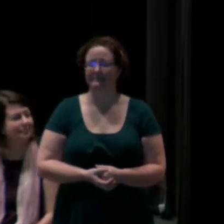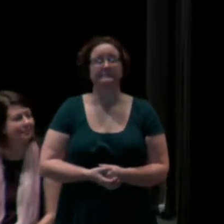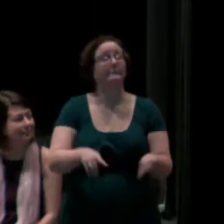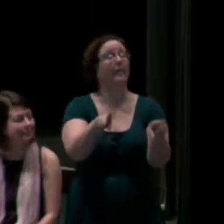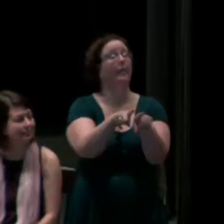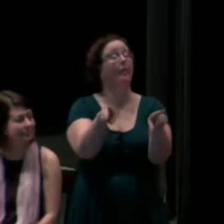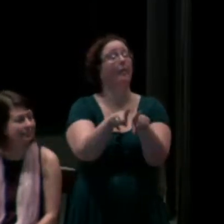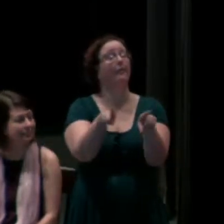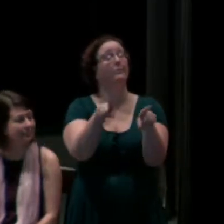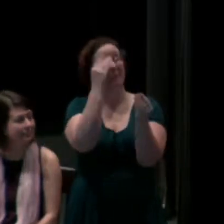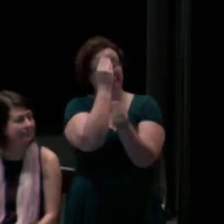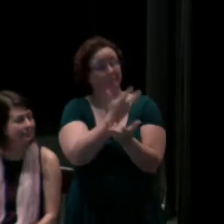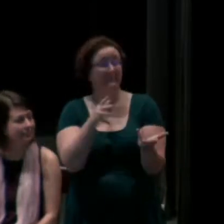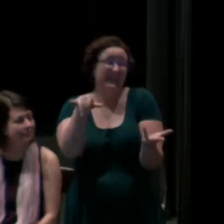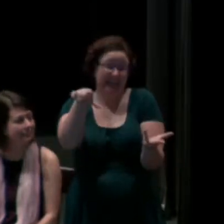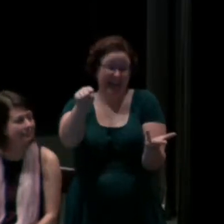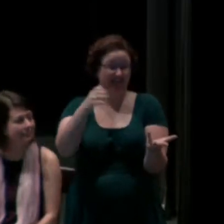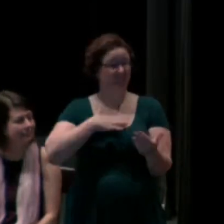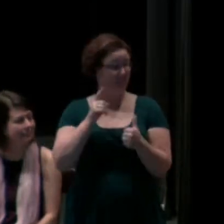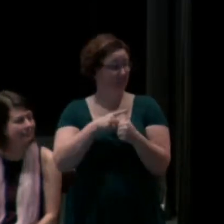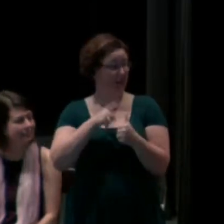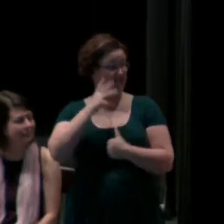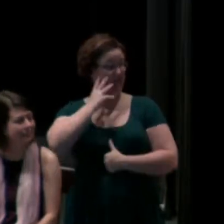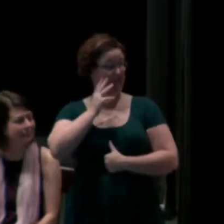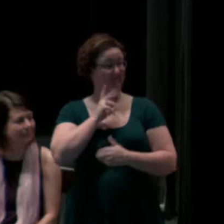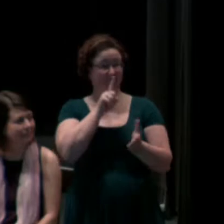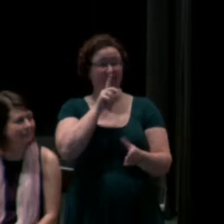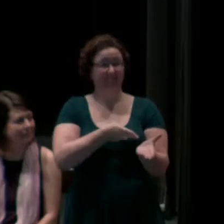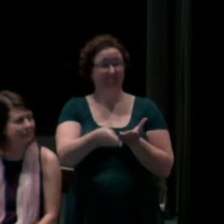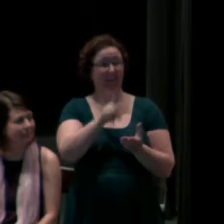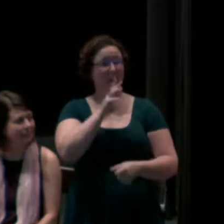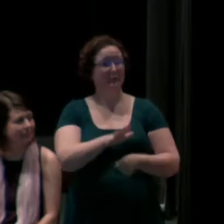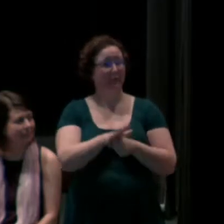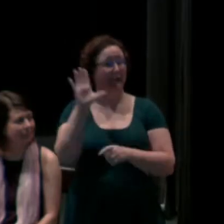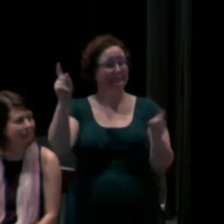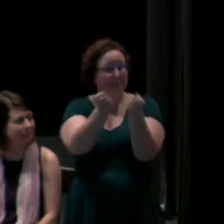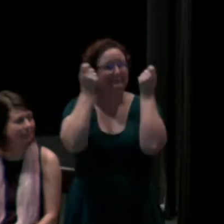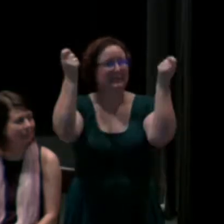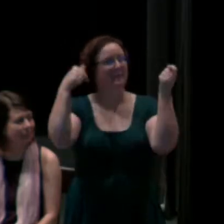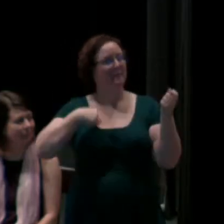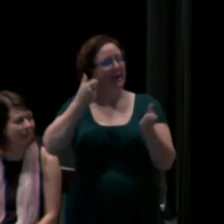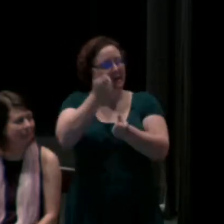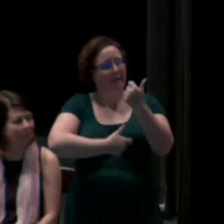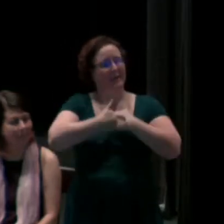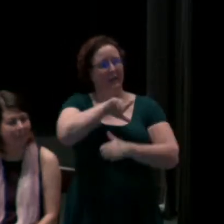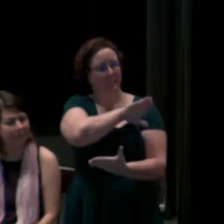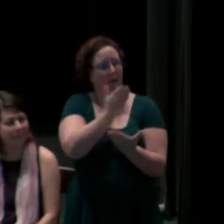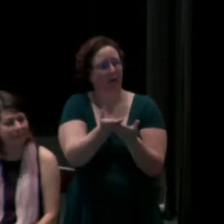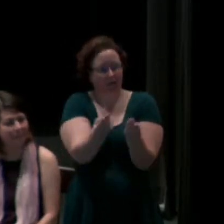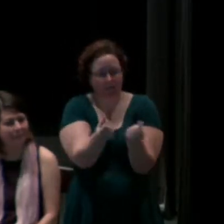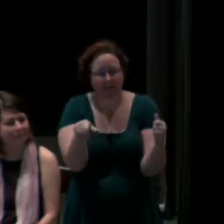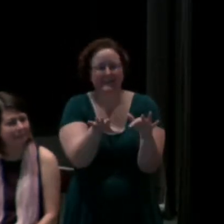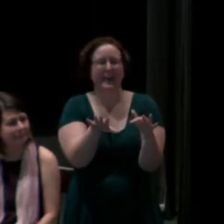I also have to say, yes, this is my first honor pledge, but every time I step on this campus